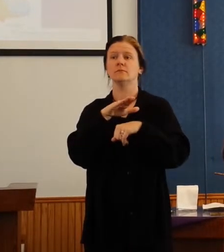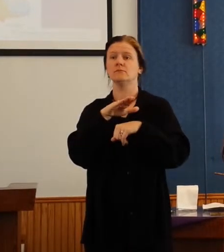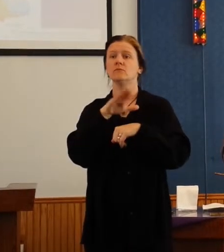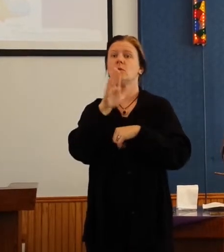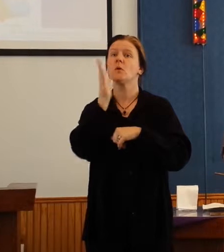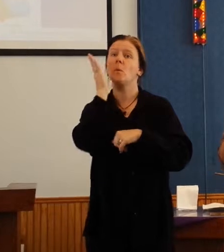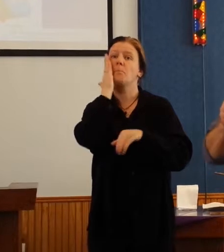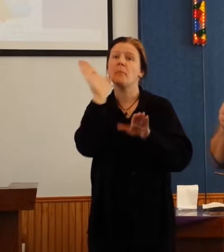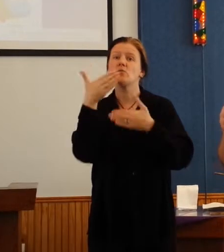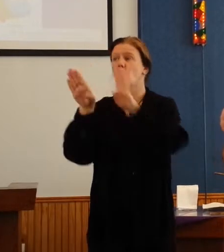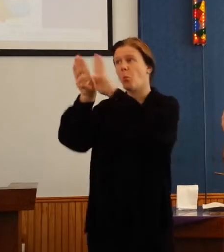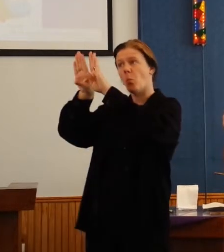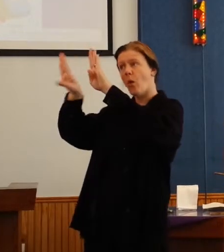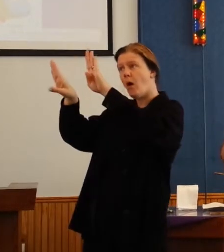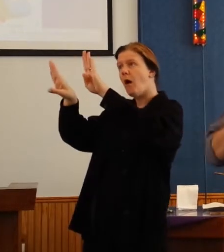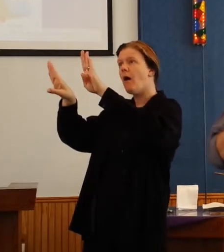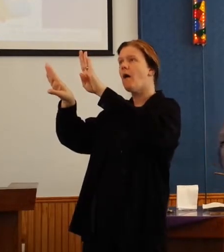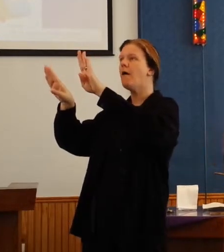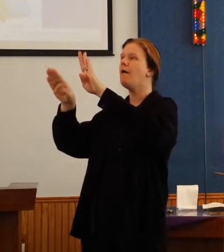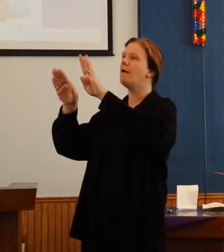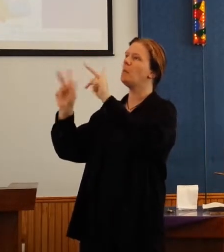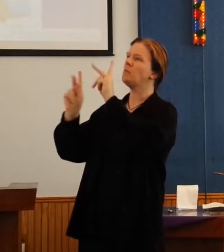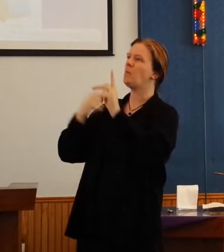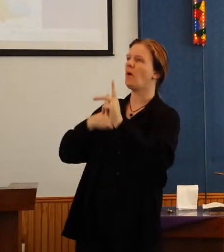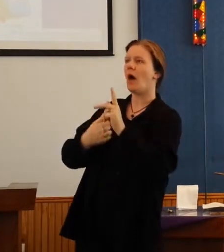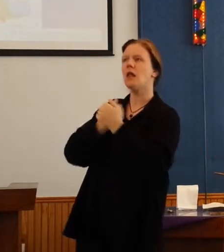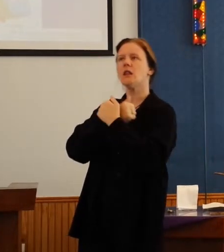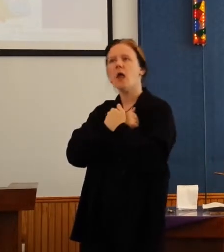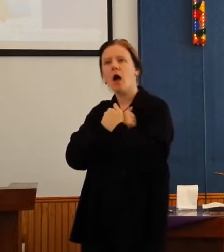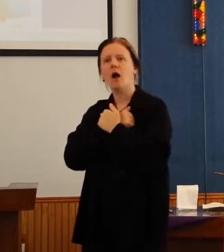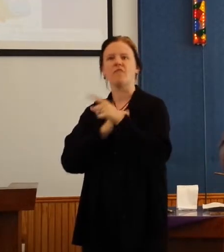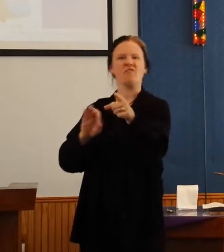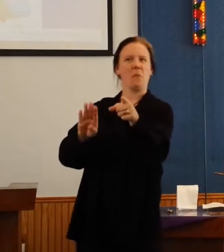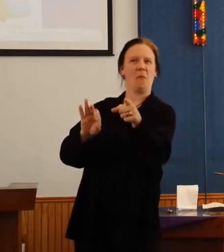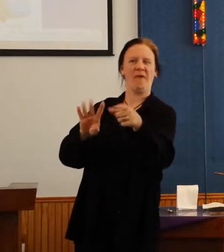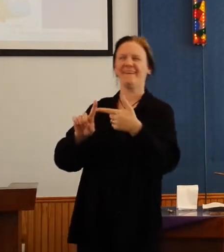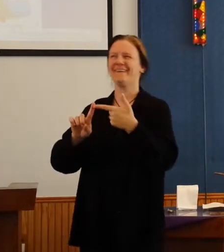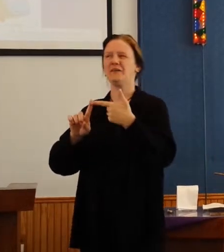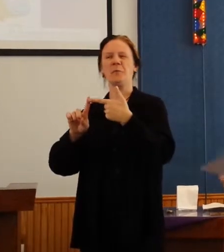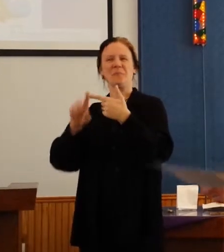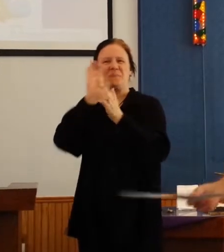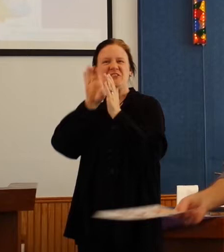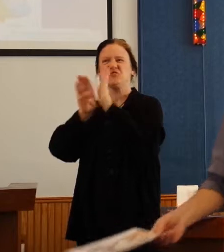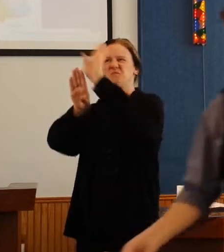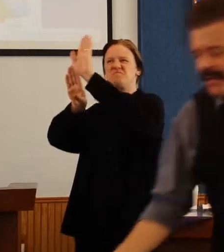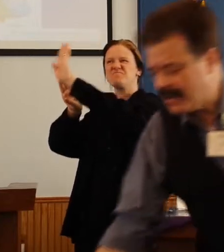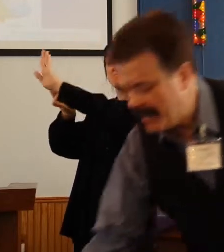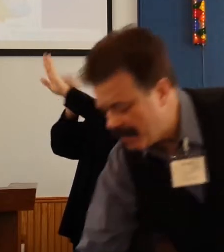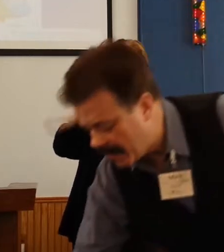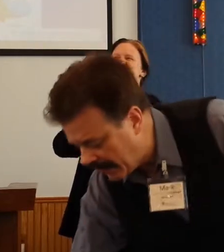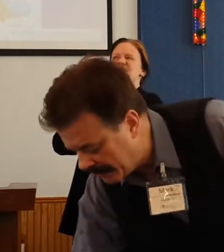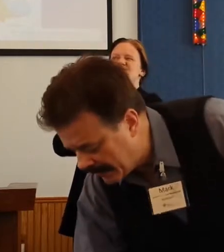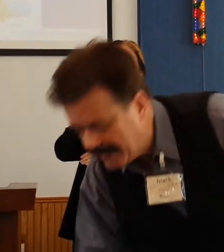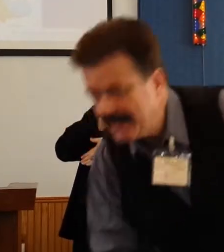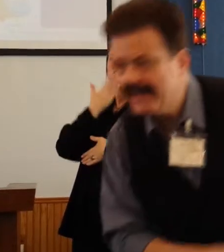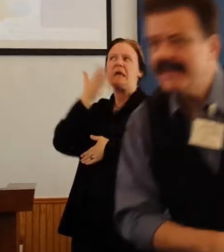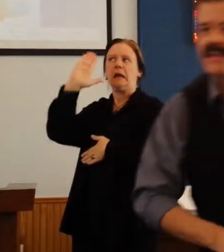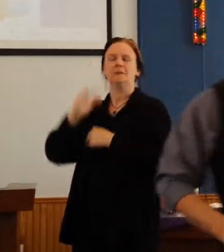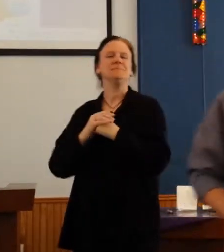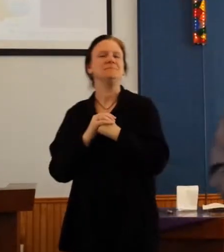bedroom wall and thanking God. So there are a lot of things that we can do to be more